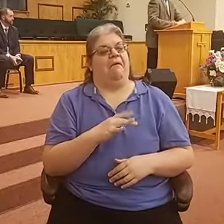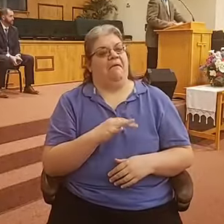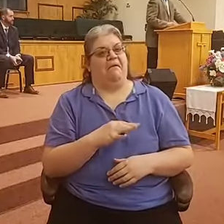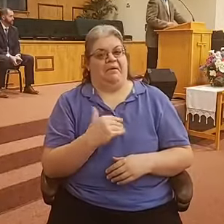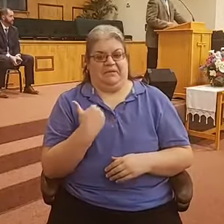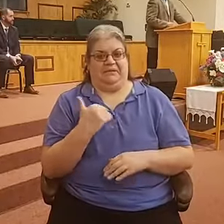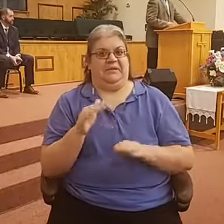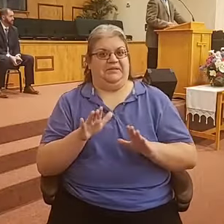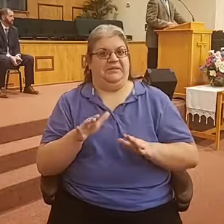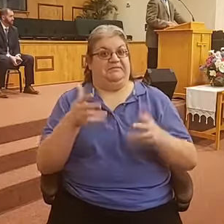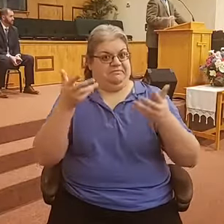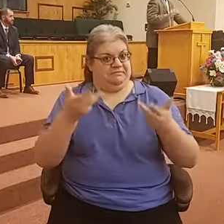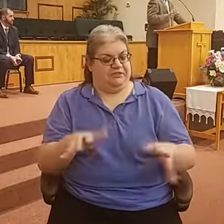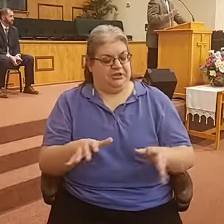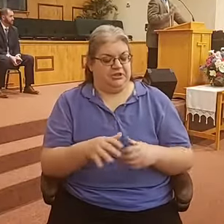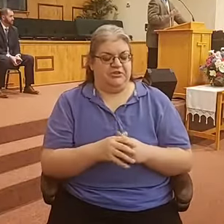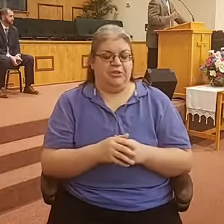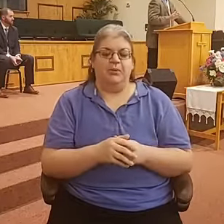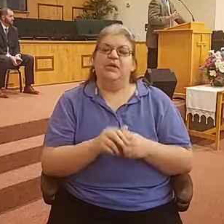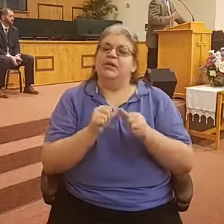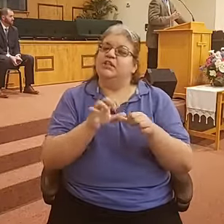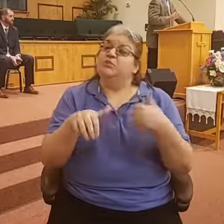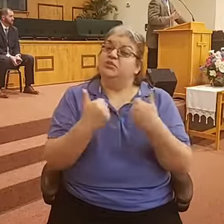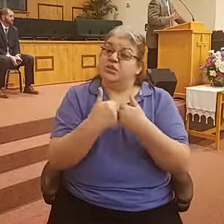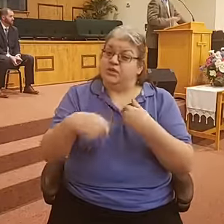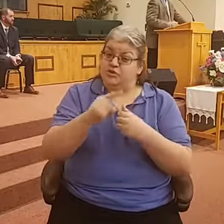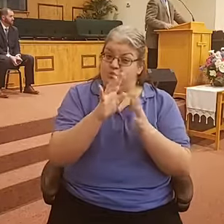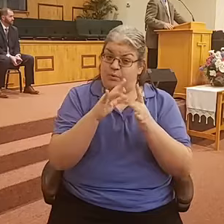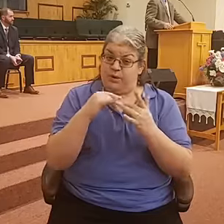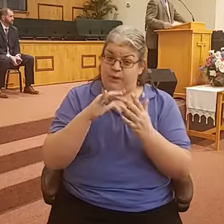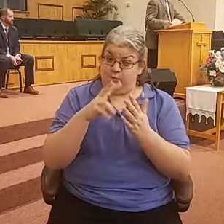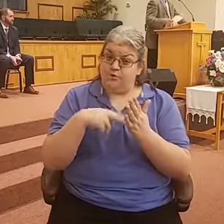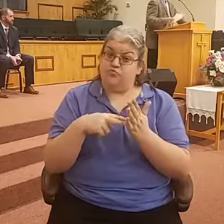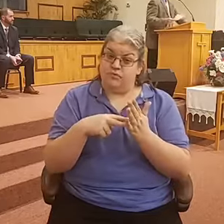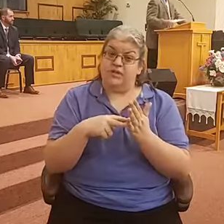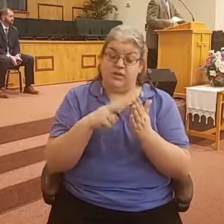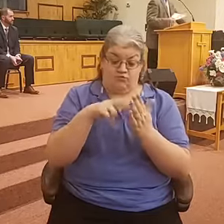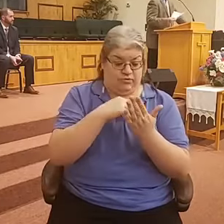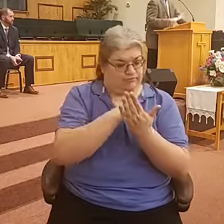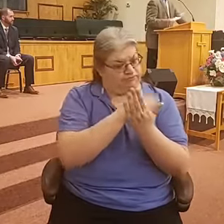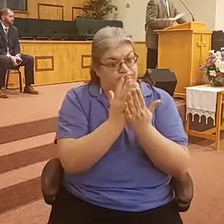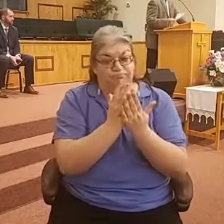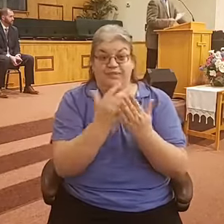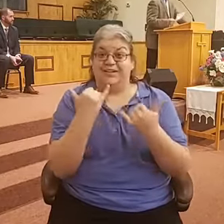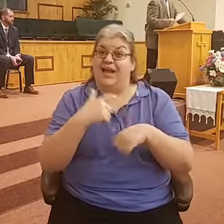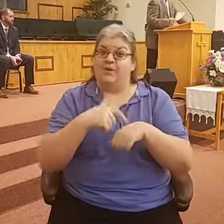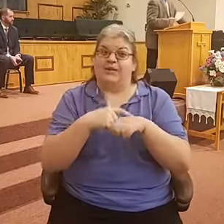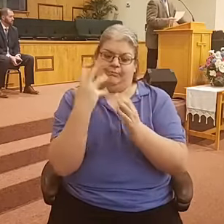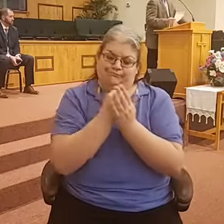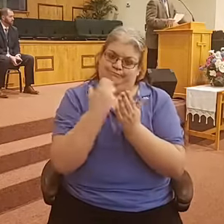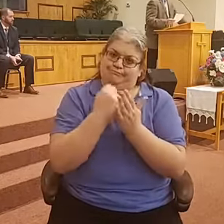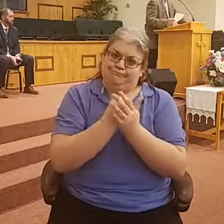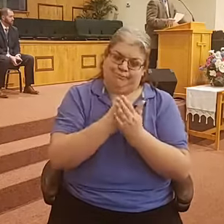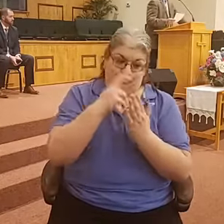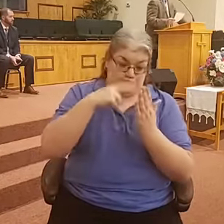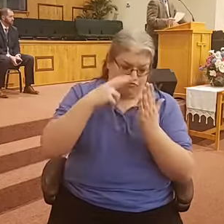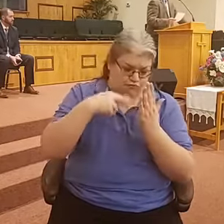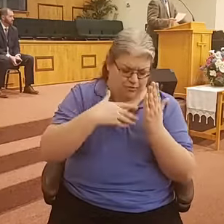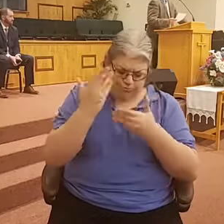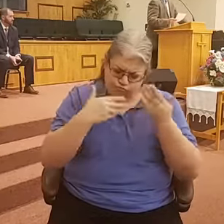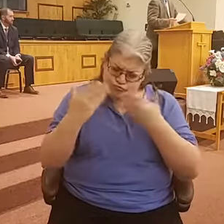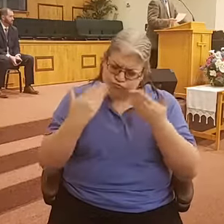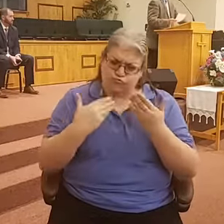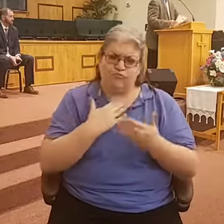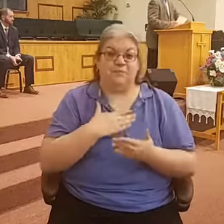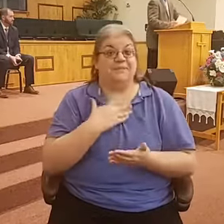and we want to continue to challenge you in your Bible reading. This is the time to get some Bible reading in, that's for sure. I hope you take advantage